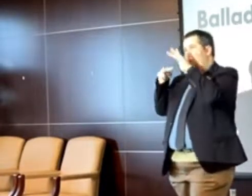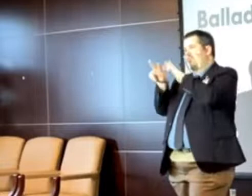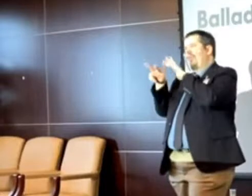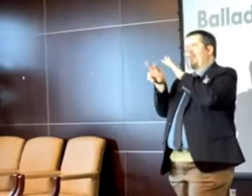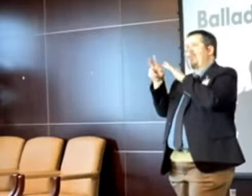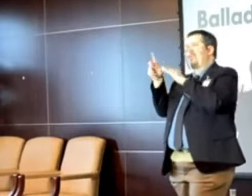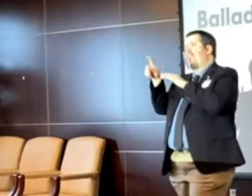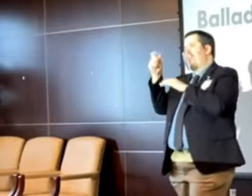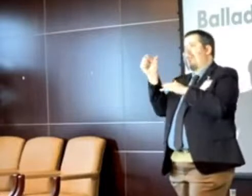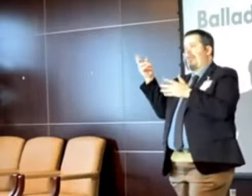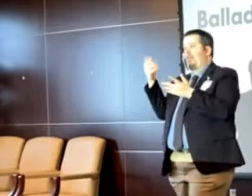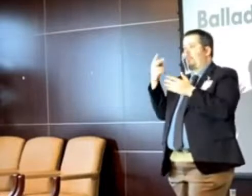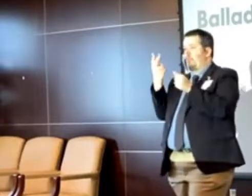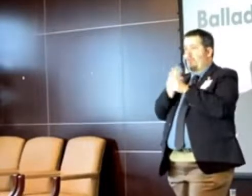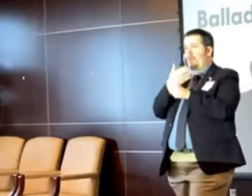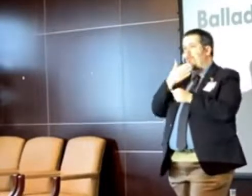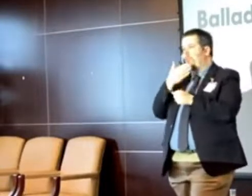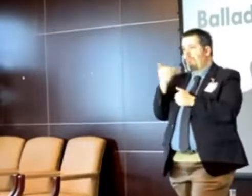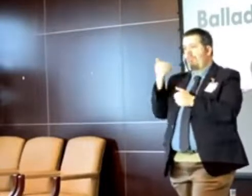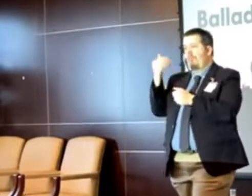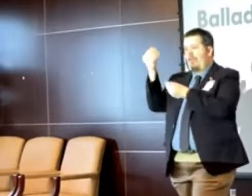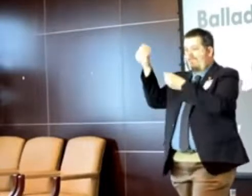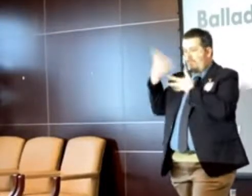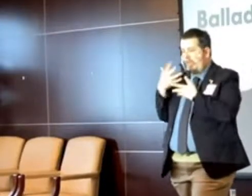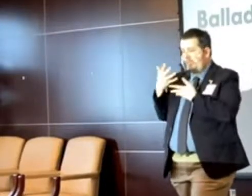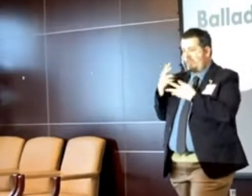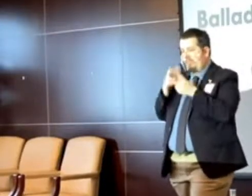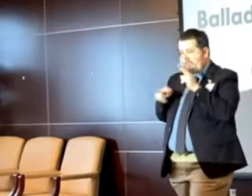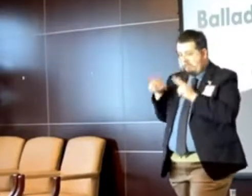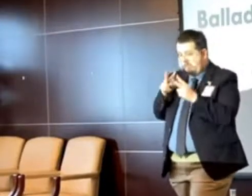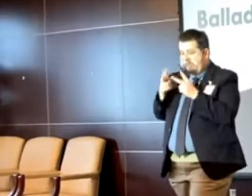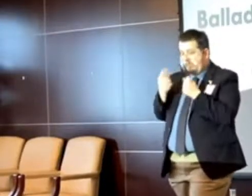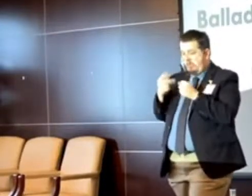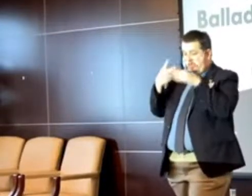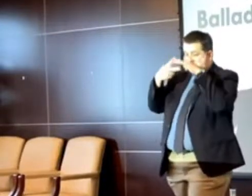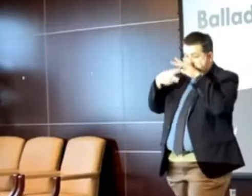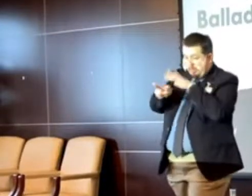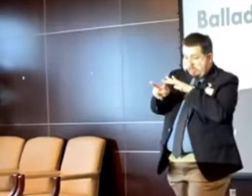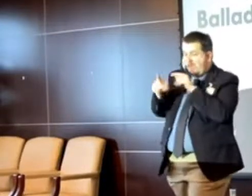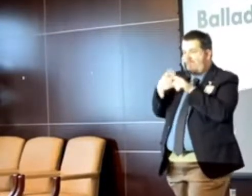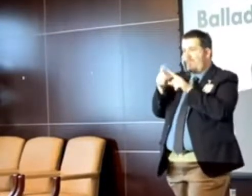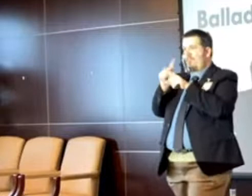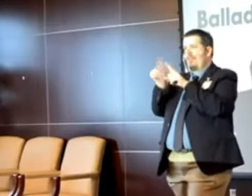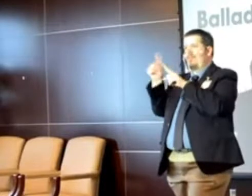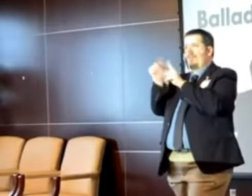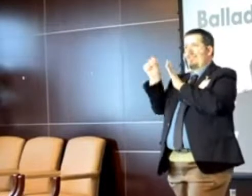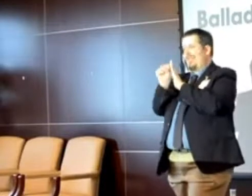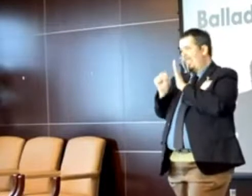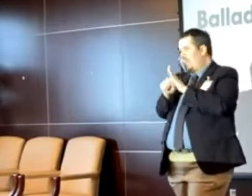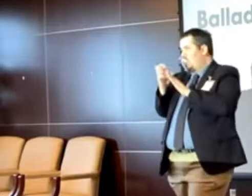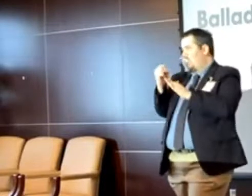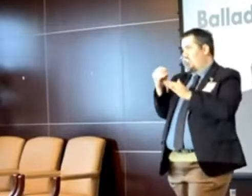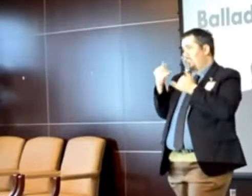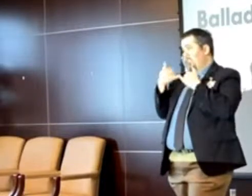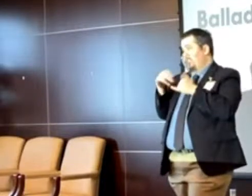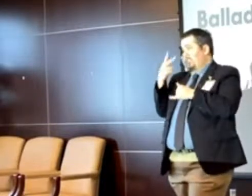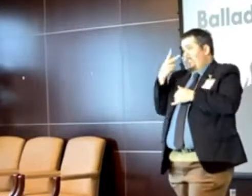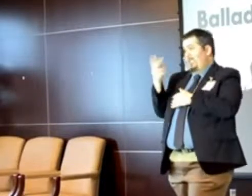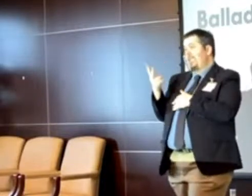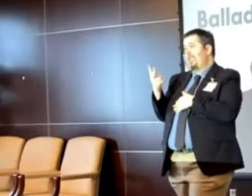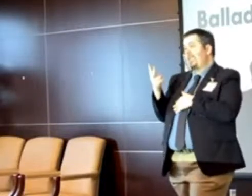done elsewhere. We're using the very best data we can gain from the states, and so we still